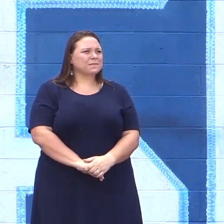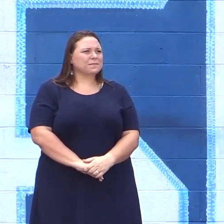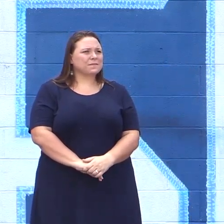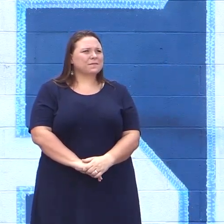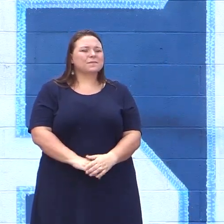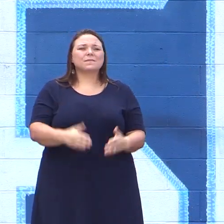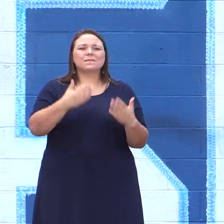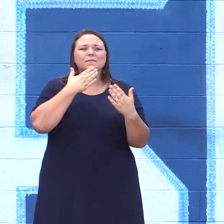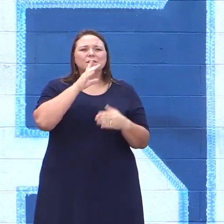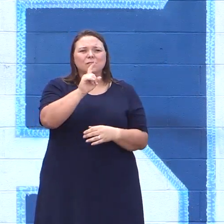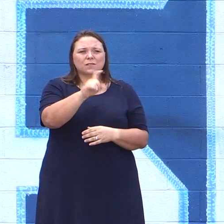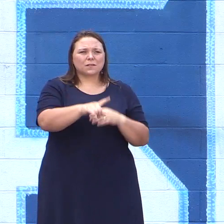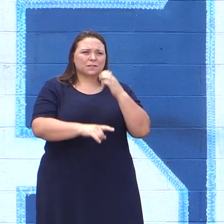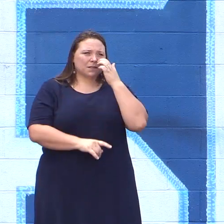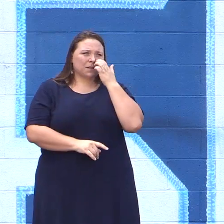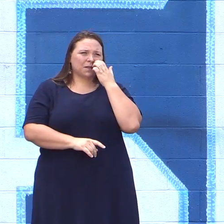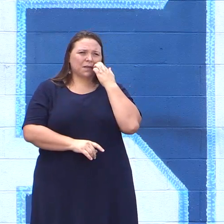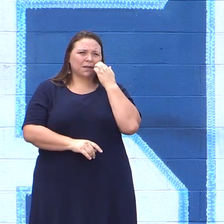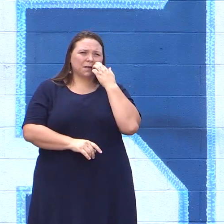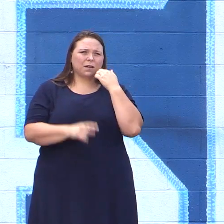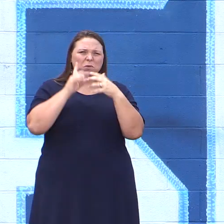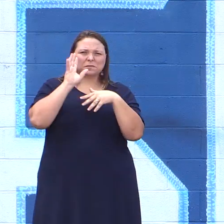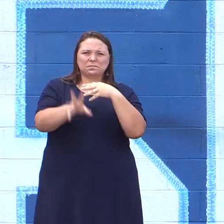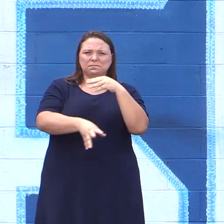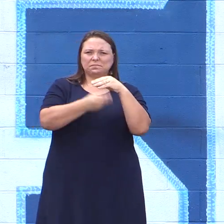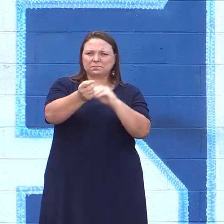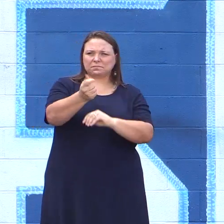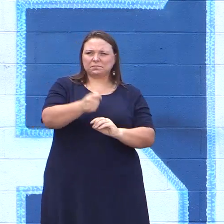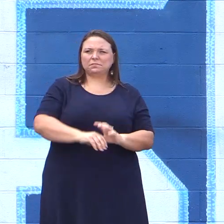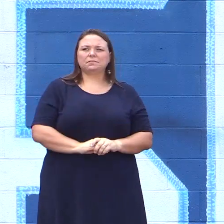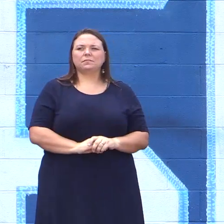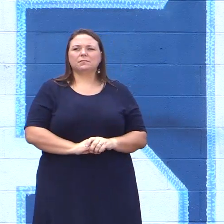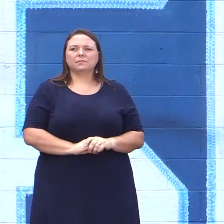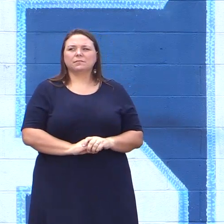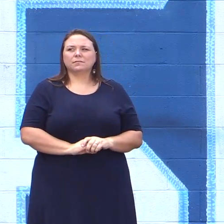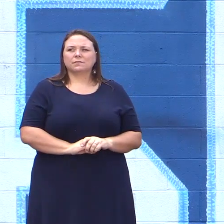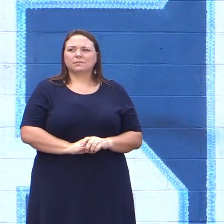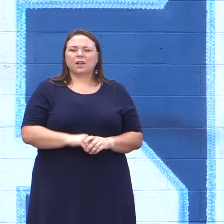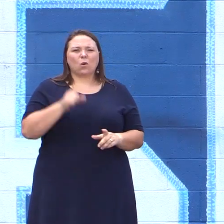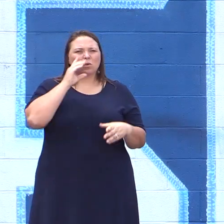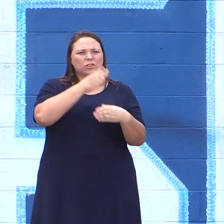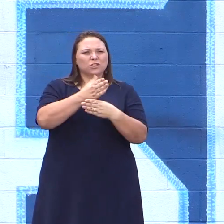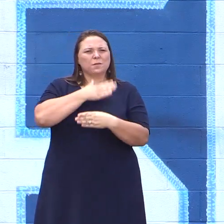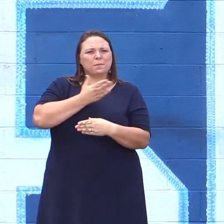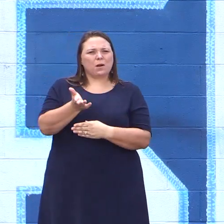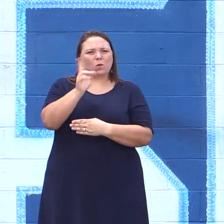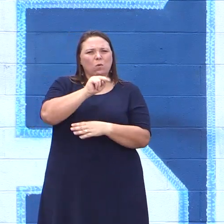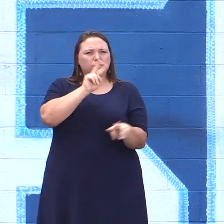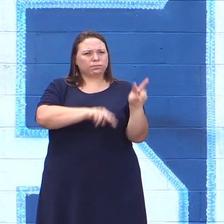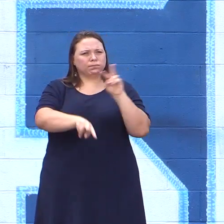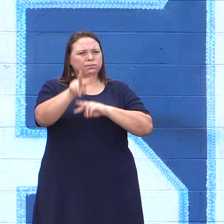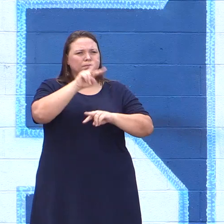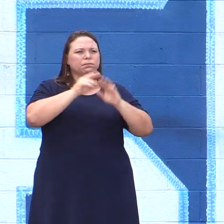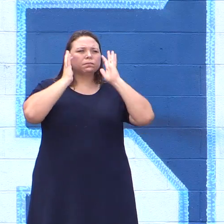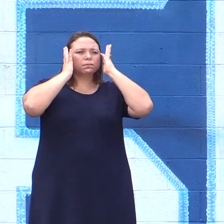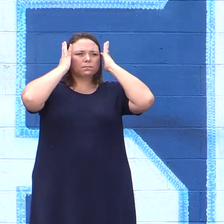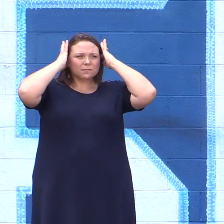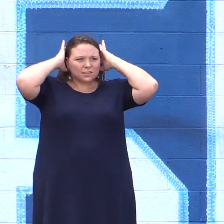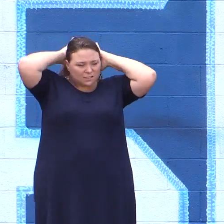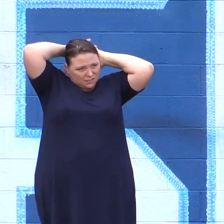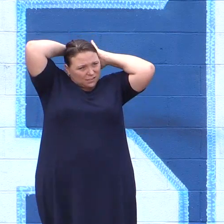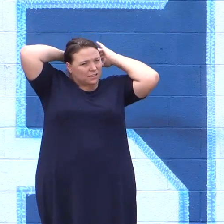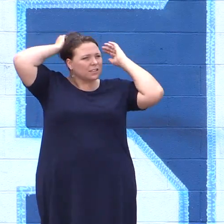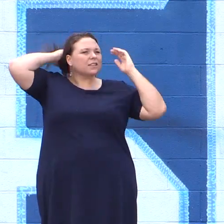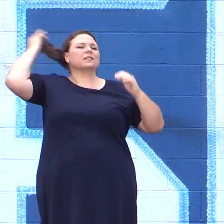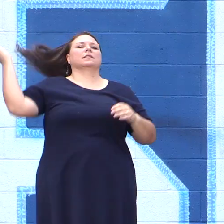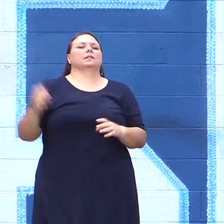Thank you for the question. Just to follow on and share my own observation when Dr.